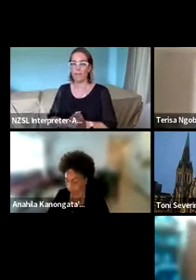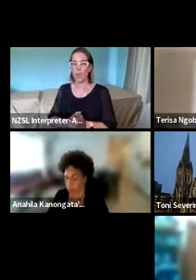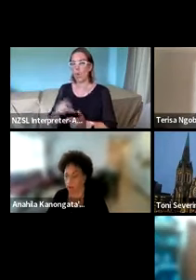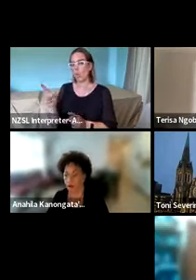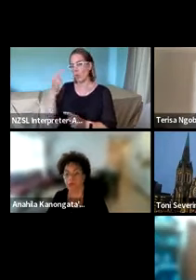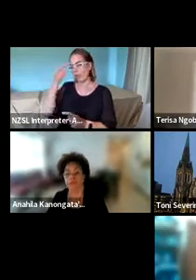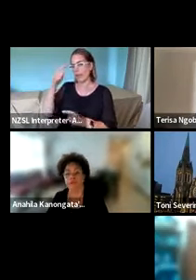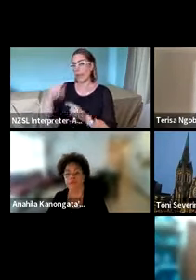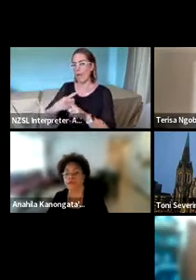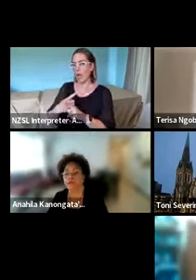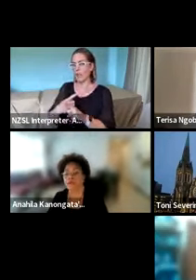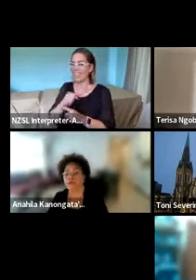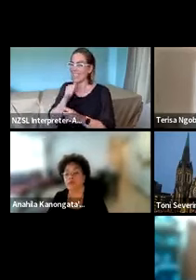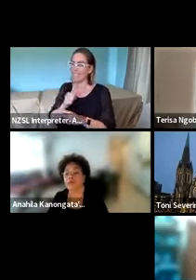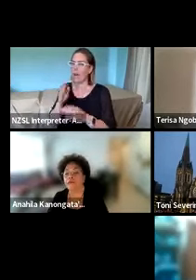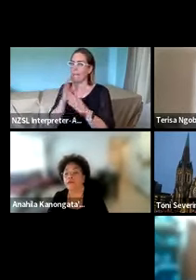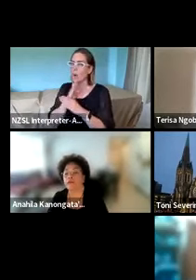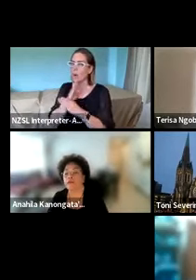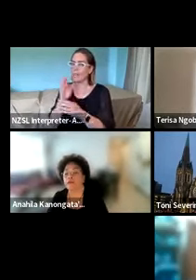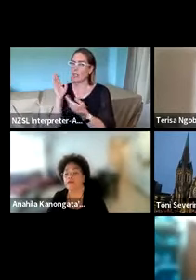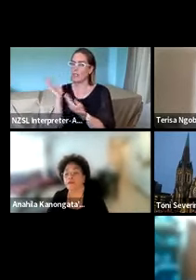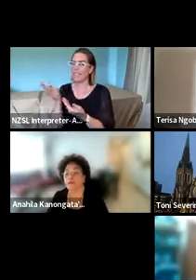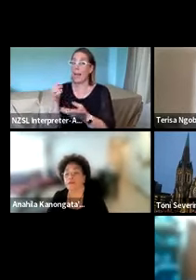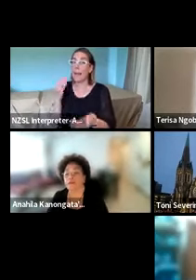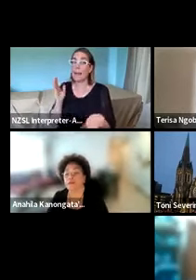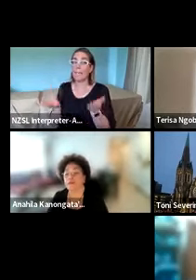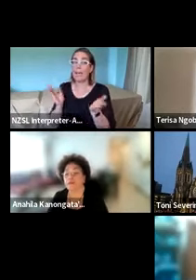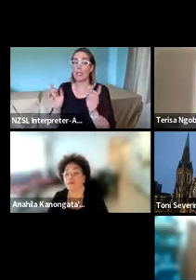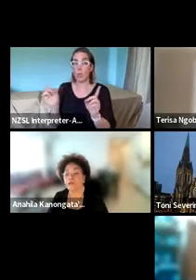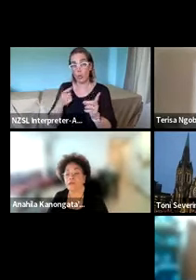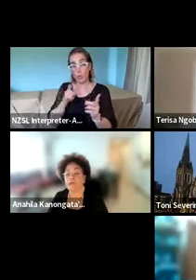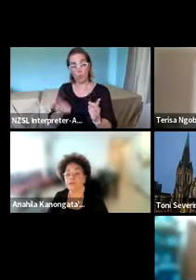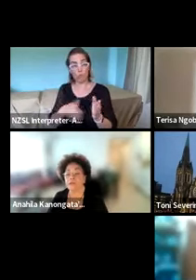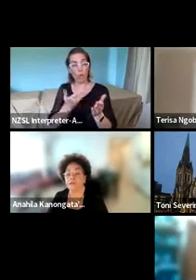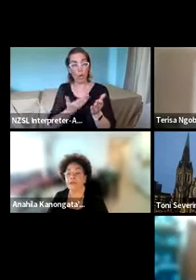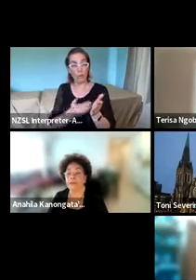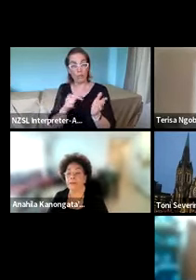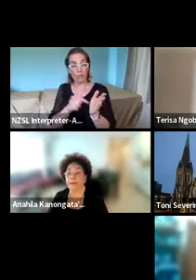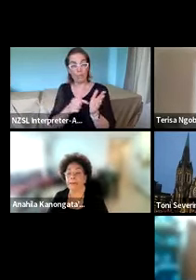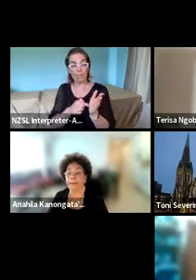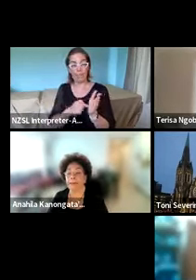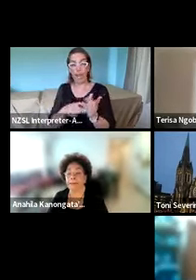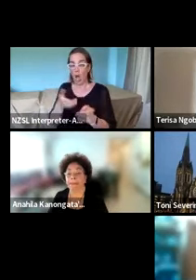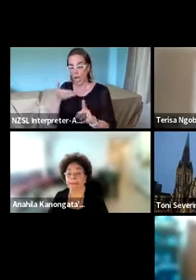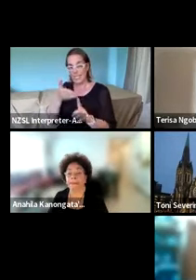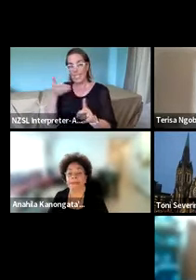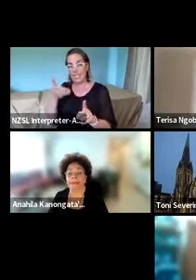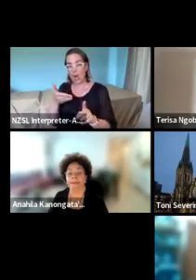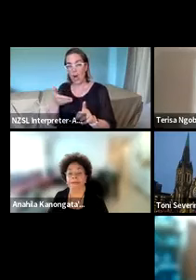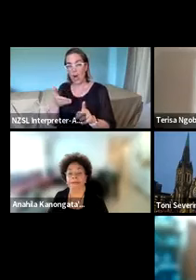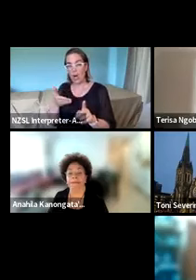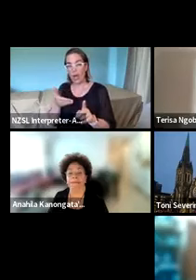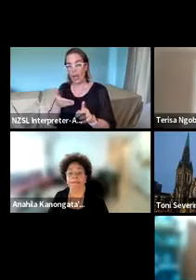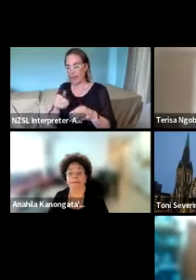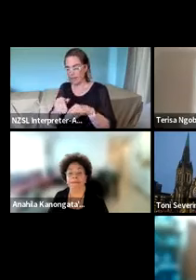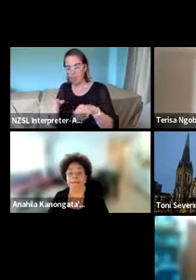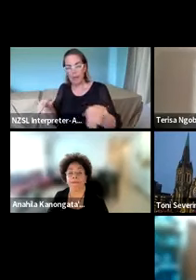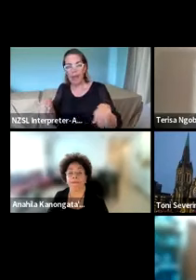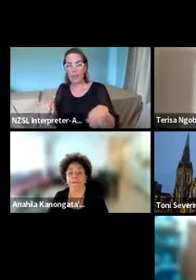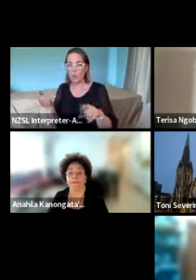that was anonymous versus what you're proposing in terms of identifying the breadth of the barriers people are